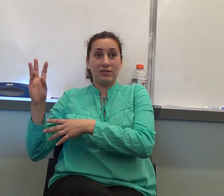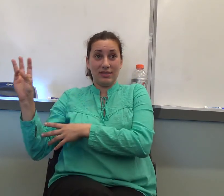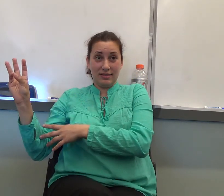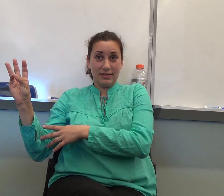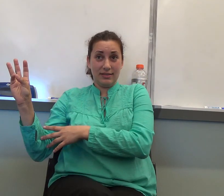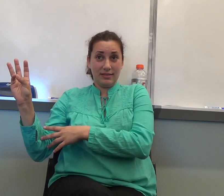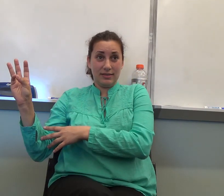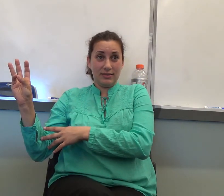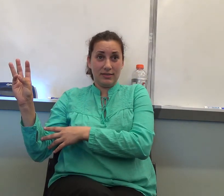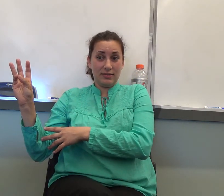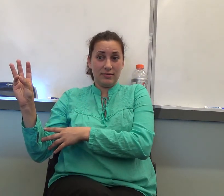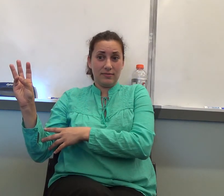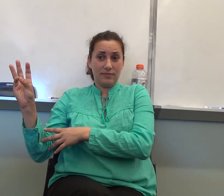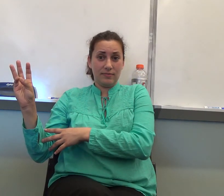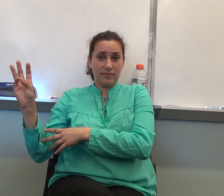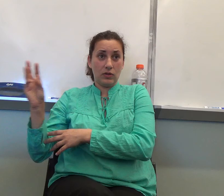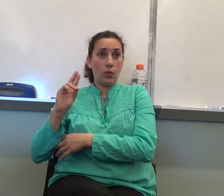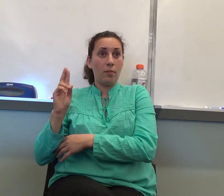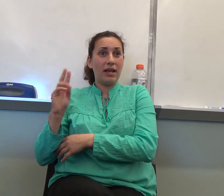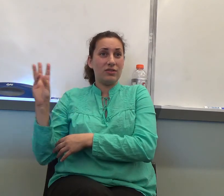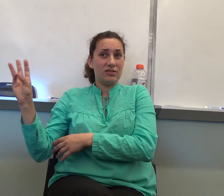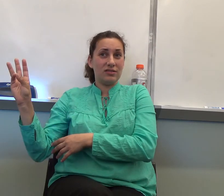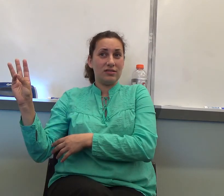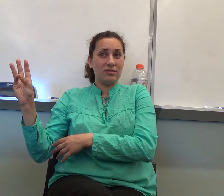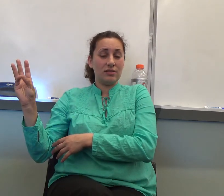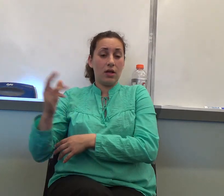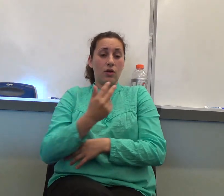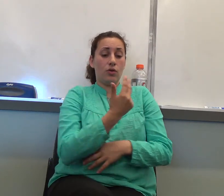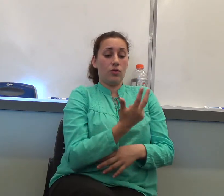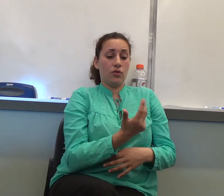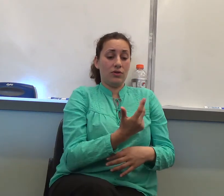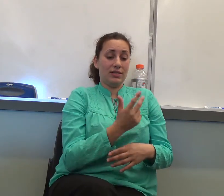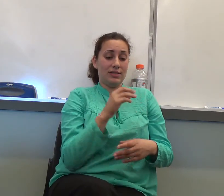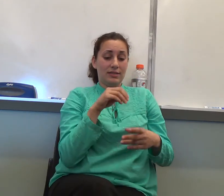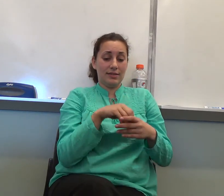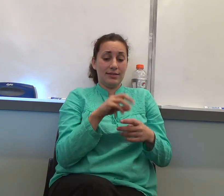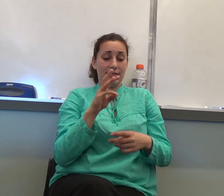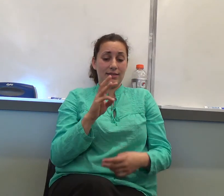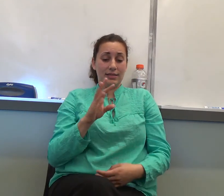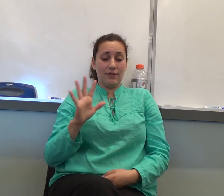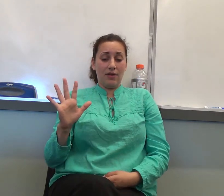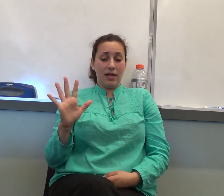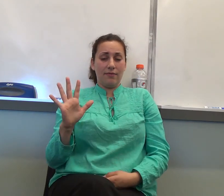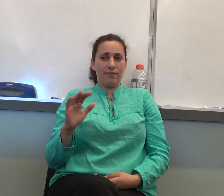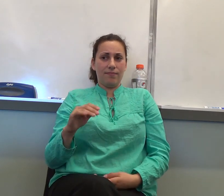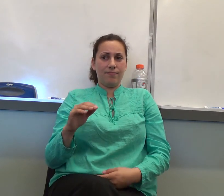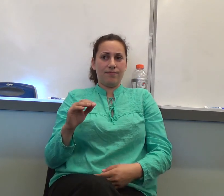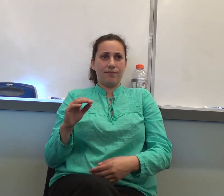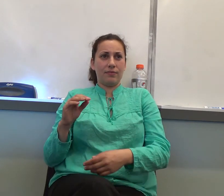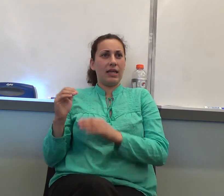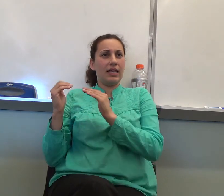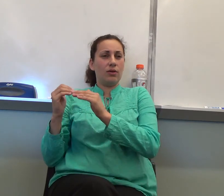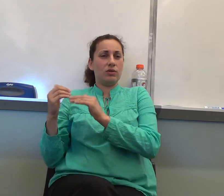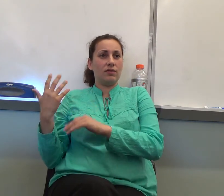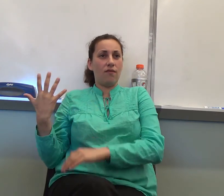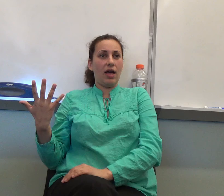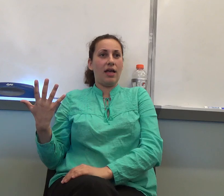down. And 13 into 65 is 5. And that hits it on the button.